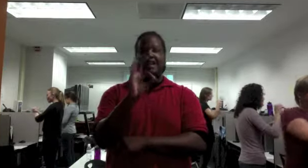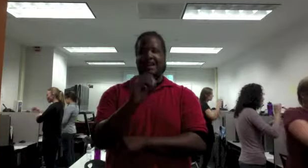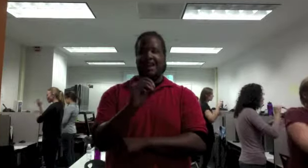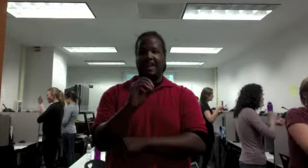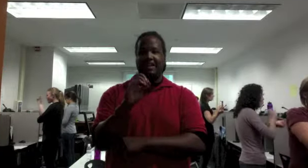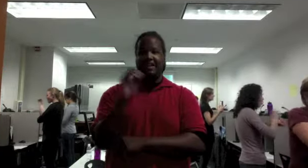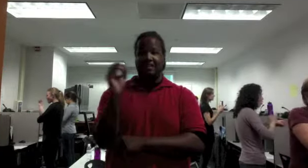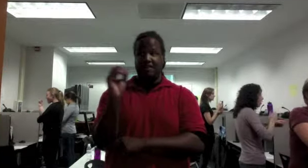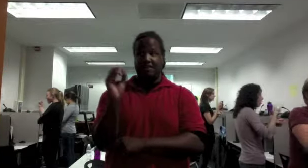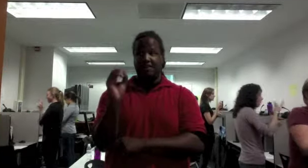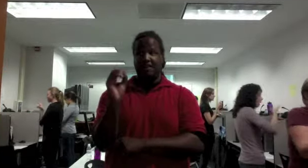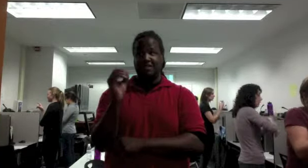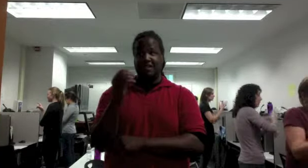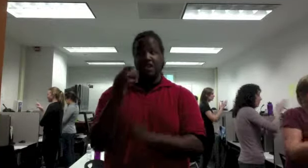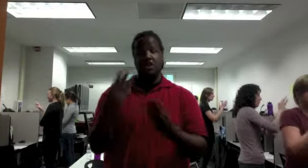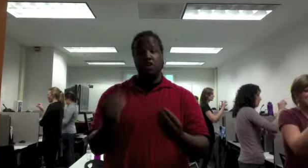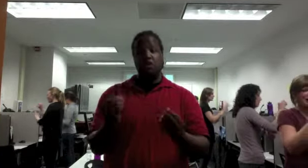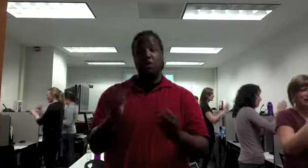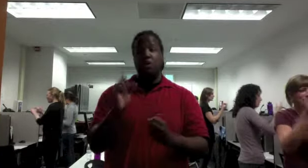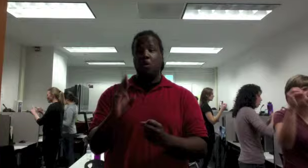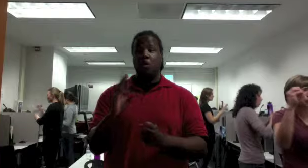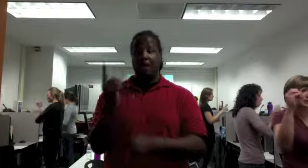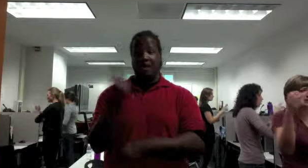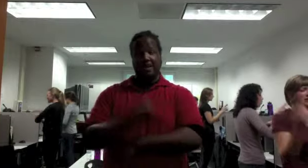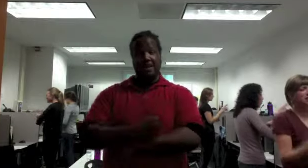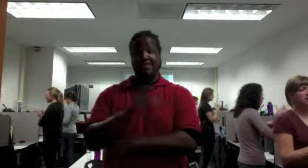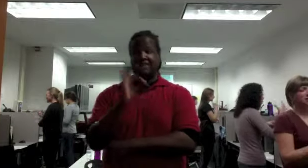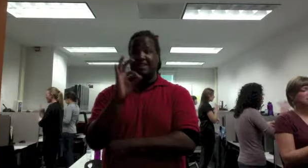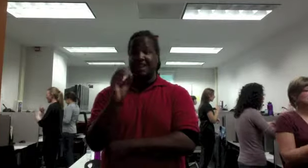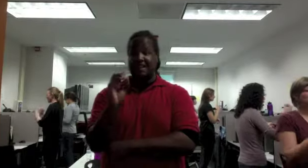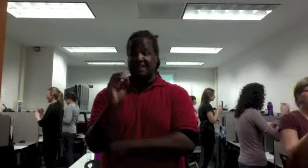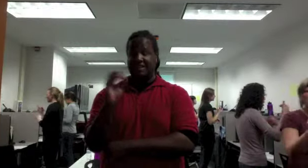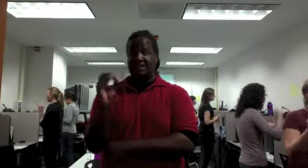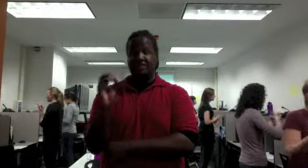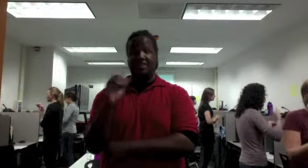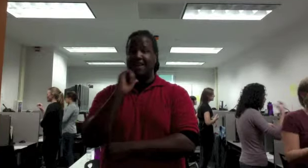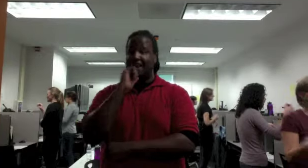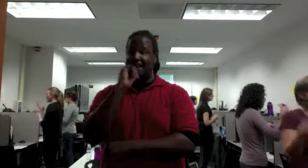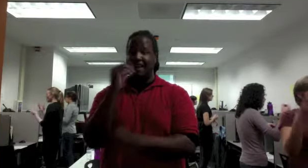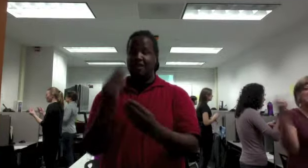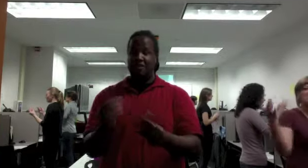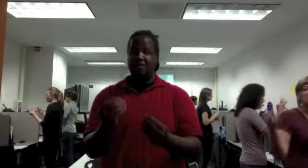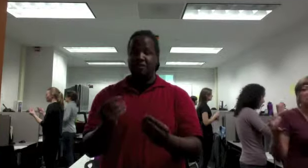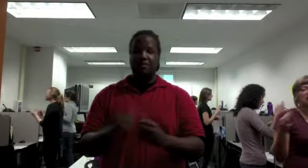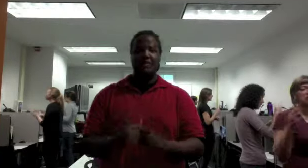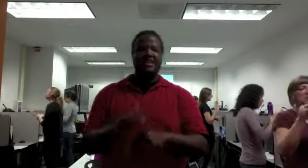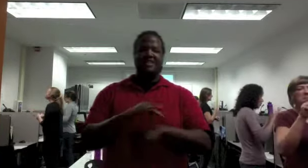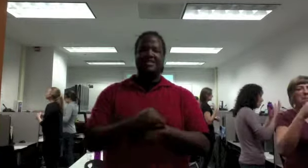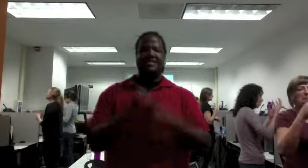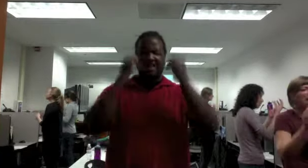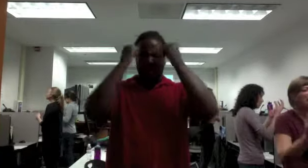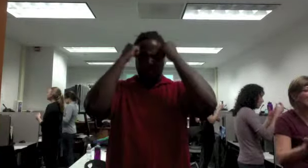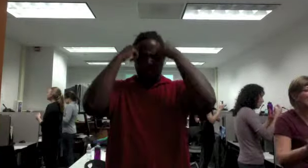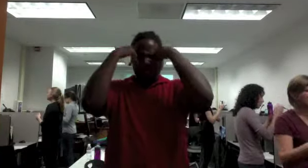in the yard on a day that's 90 degrees and very humid, or a day that's 90 degrees and not very? Okay. It's